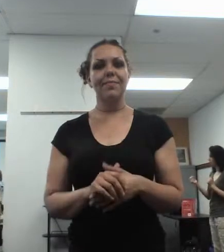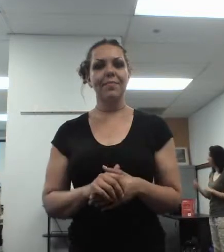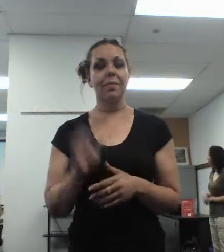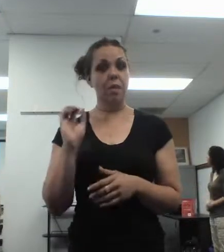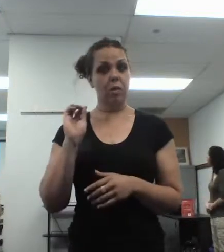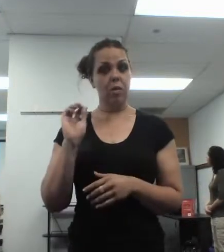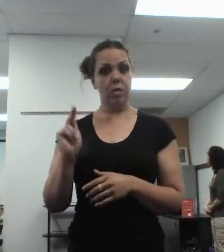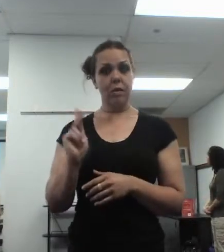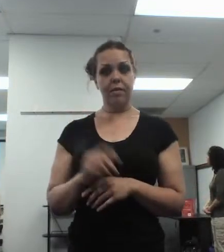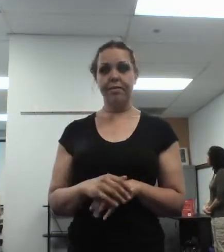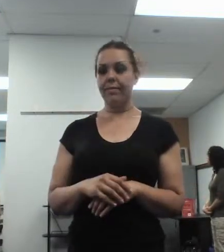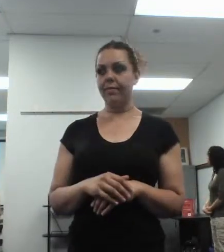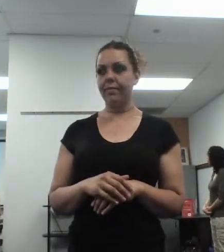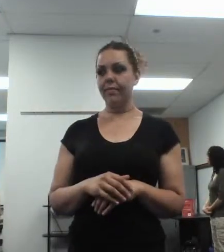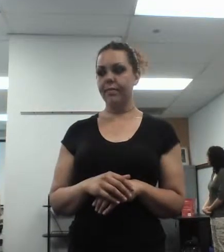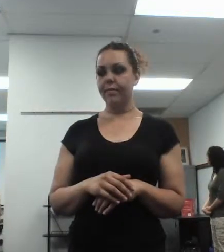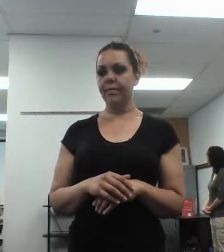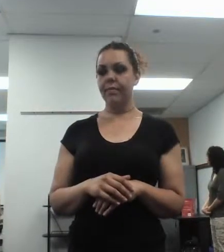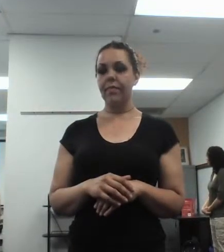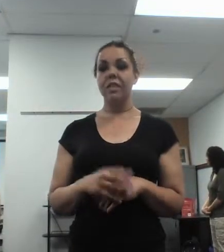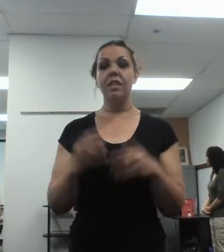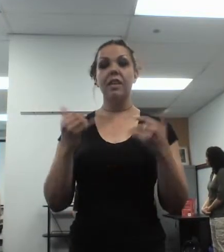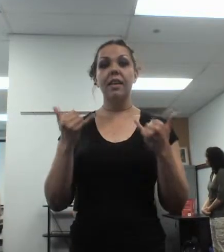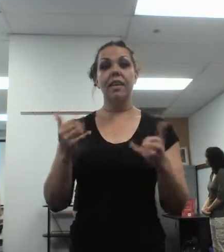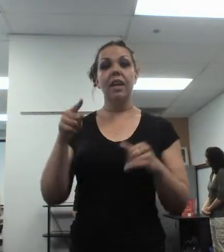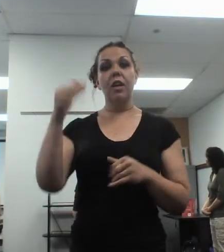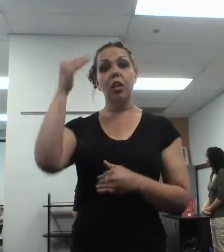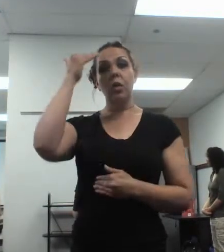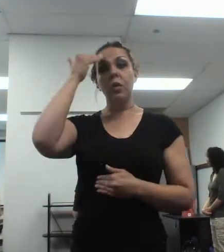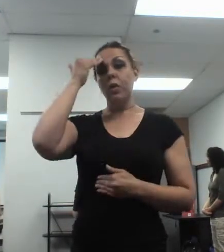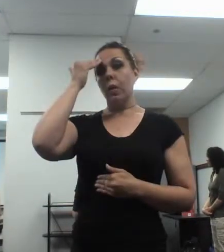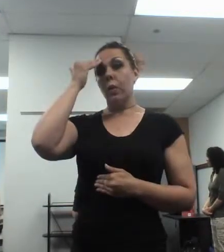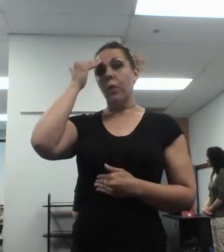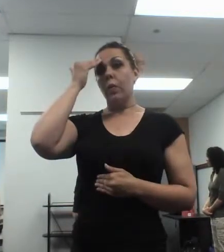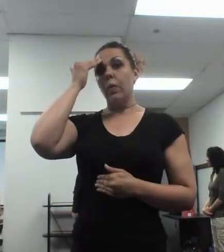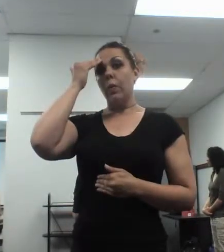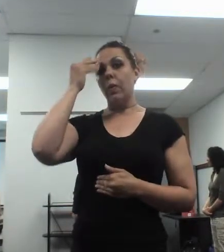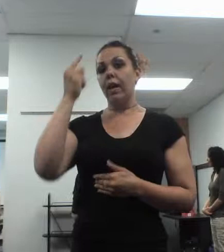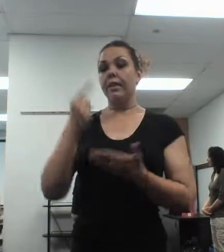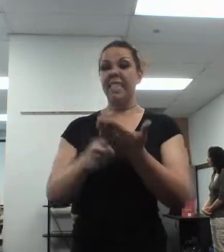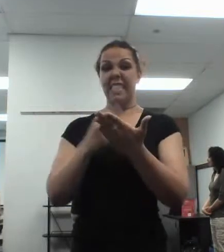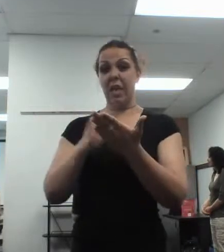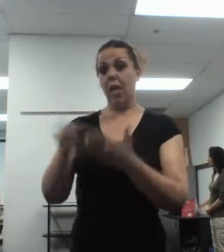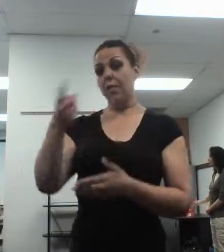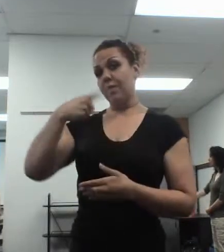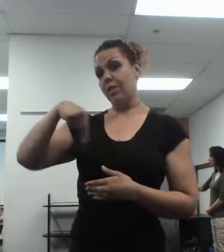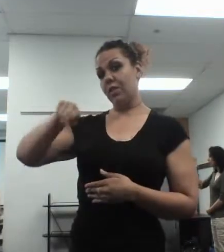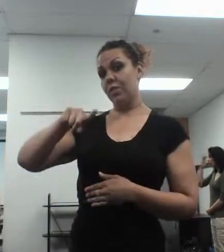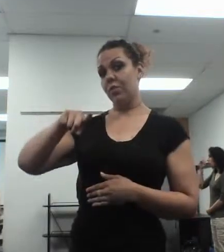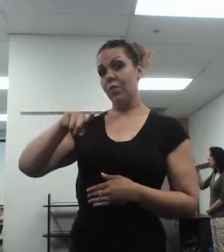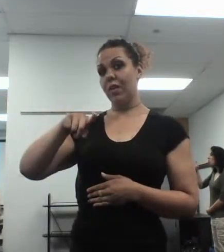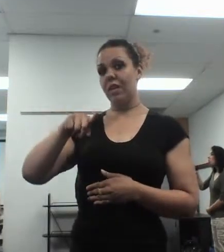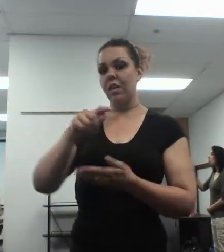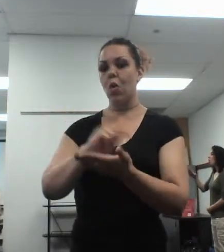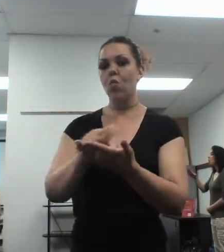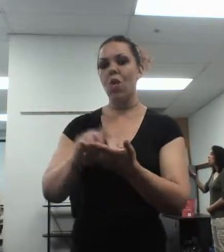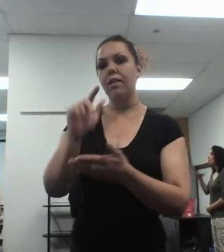Okay. Now, you know that we occasionally write ASL, we gloss